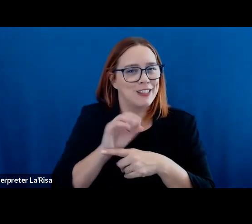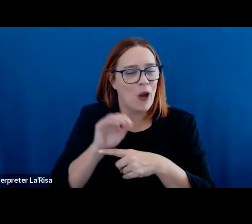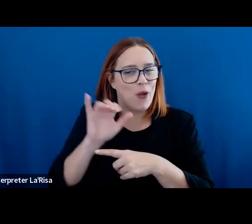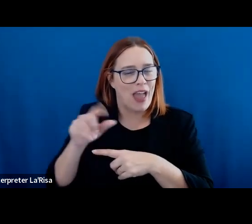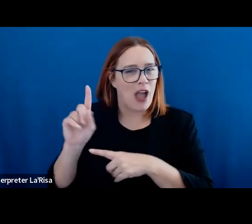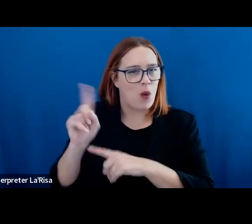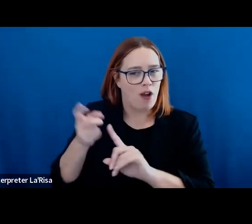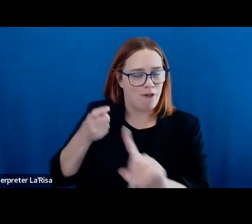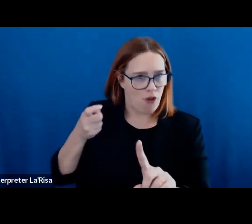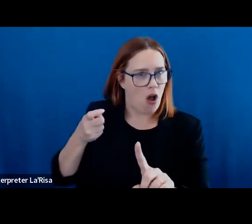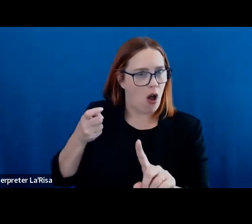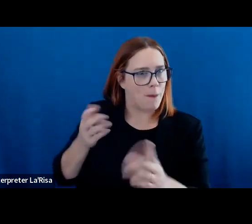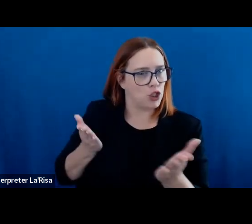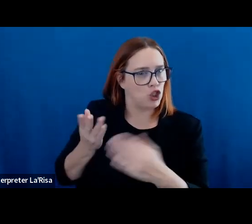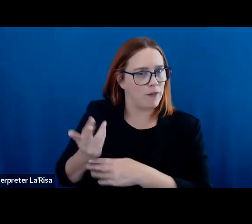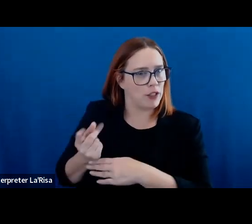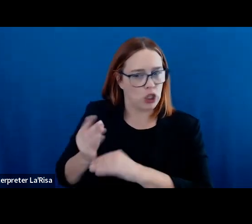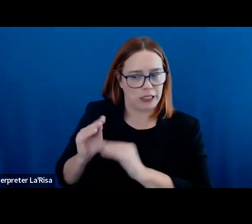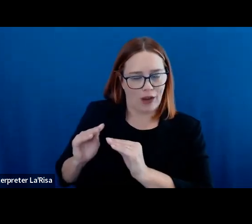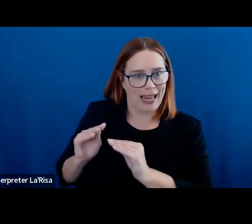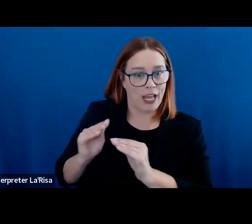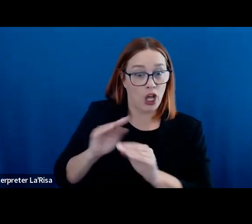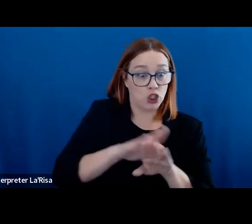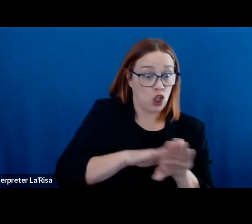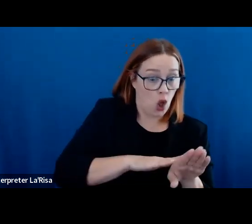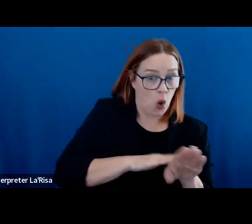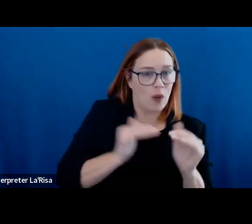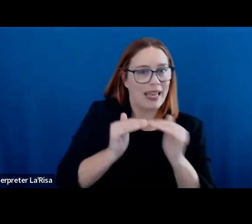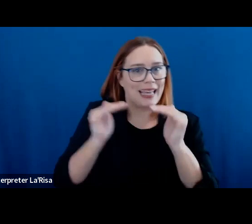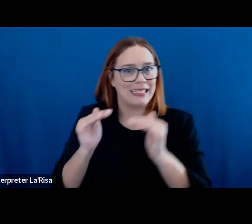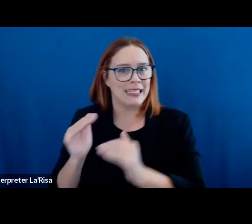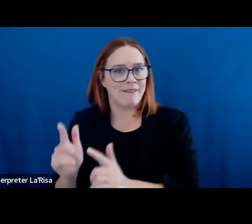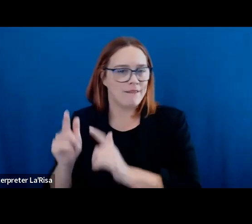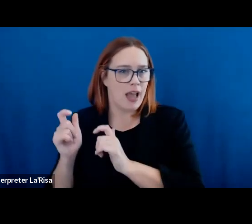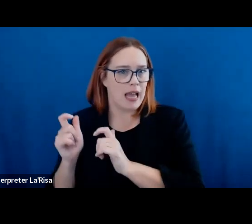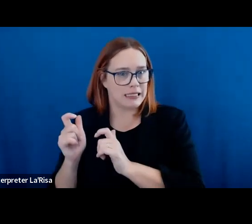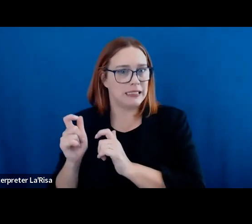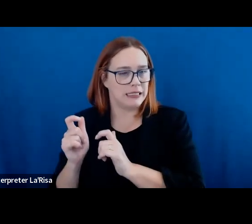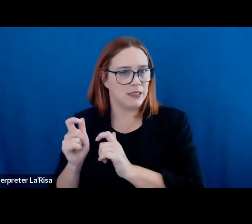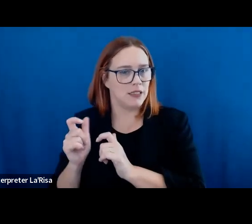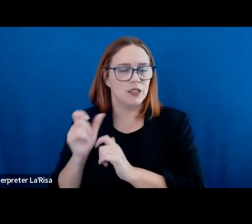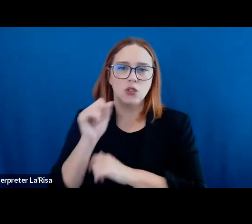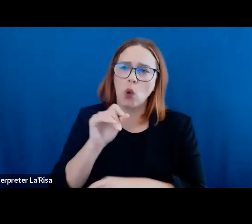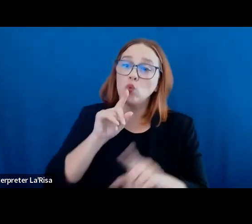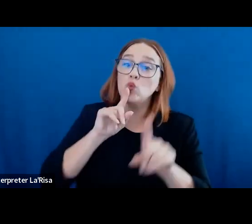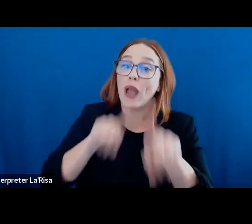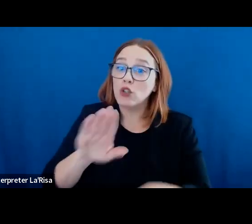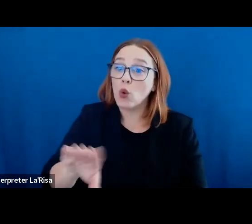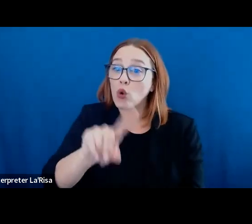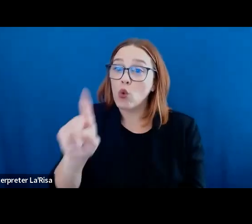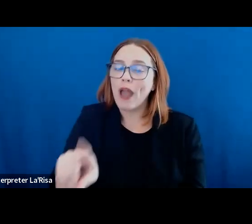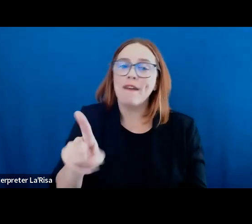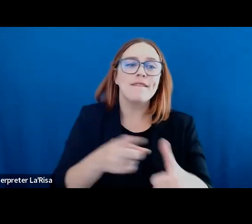life, is seeing slow is fast. Build those. So to answer your question, first start on building